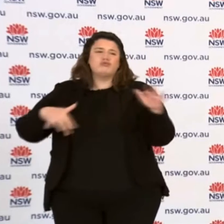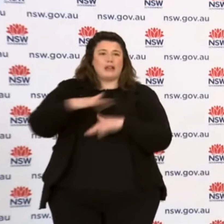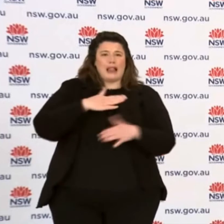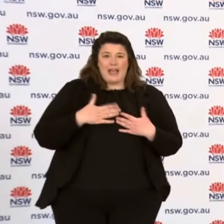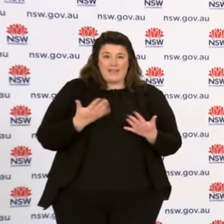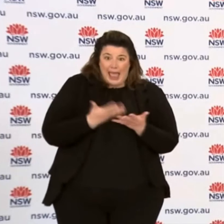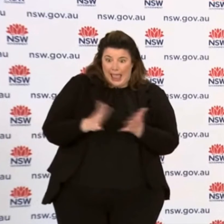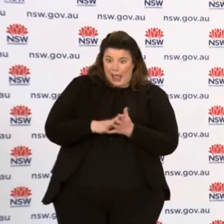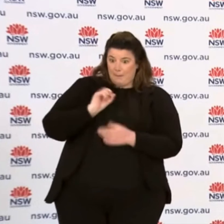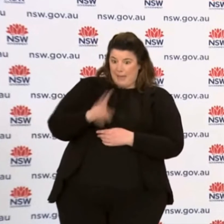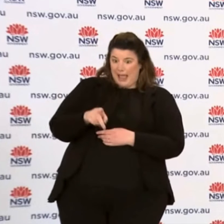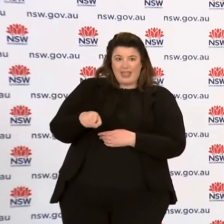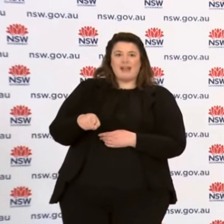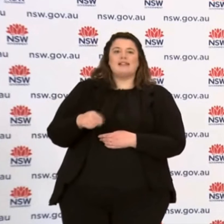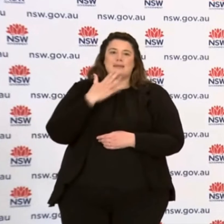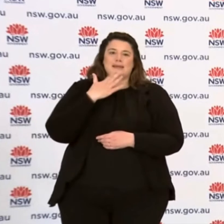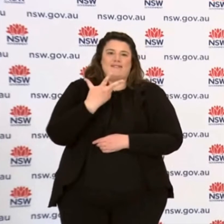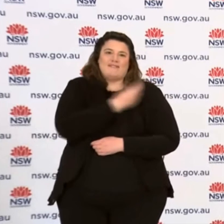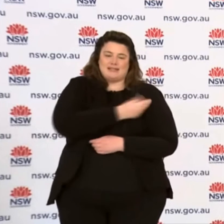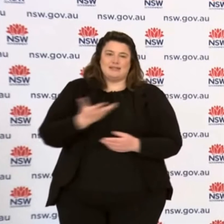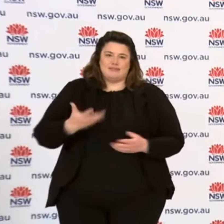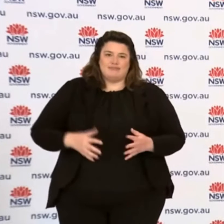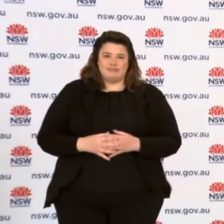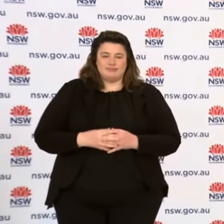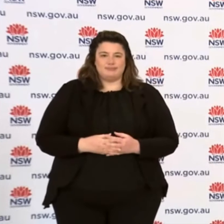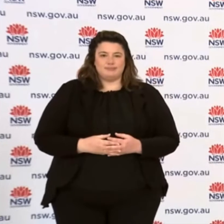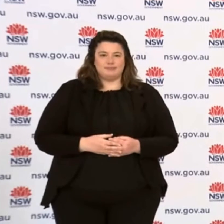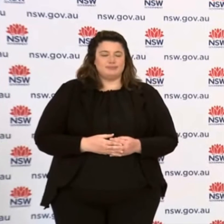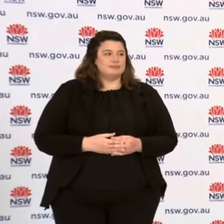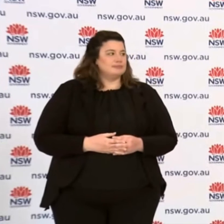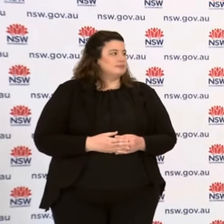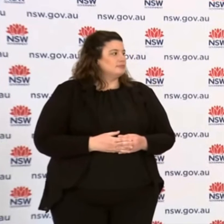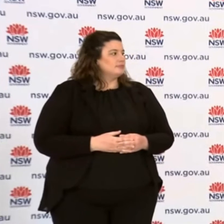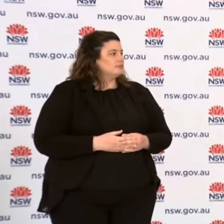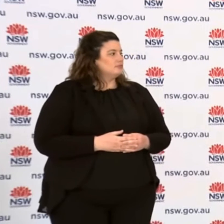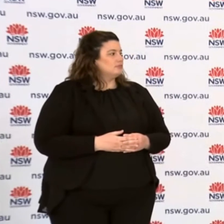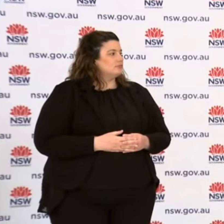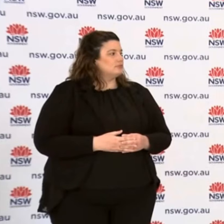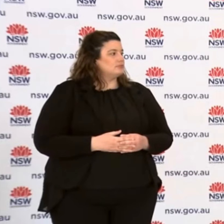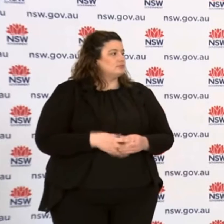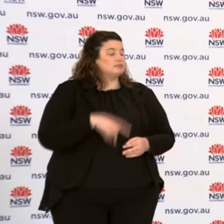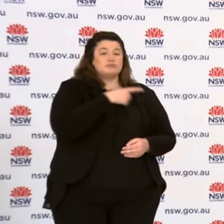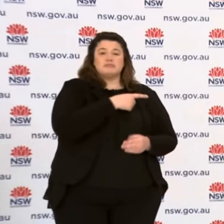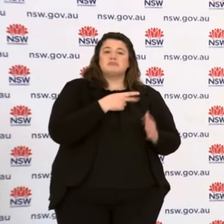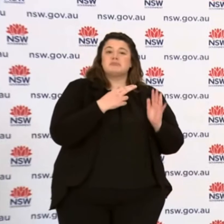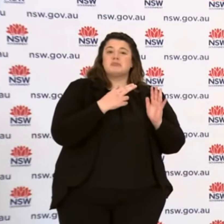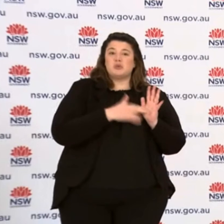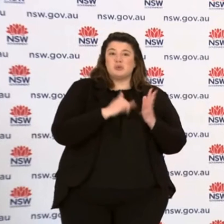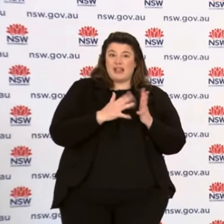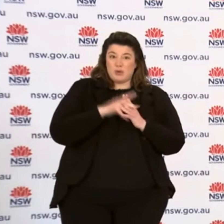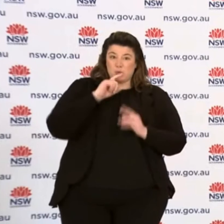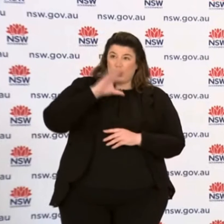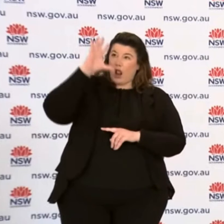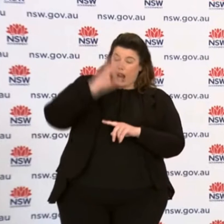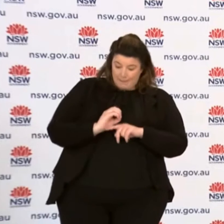vaccinated. Yeah. Sorry, Lizzie. Minister, is it realistic to think that New South Wales has already seen our last ever zero COVID day? And if